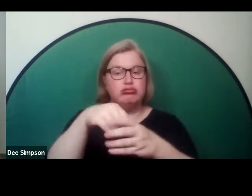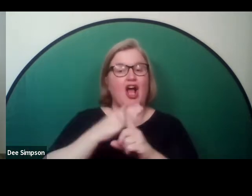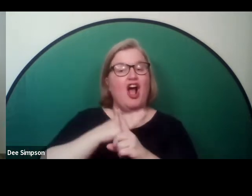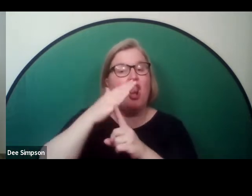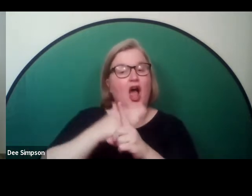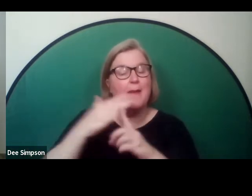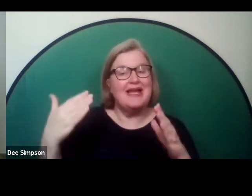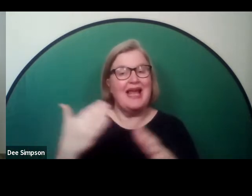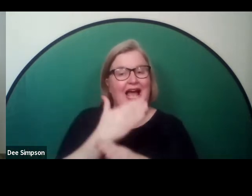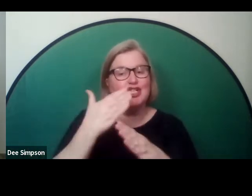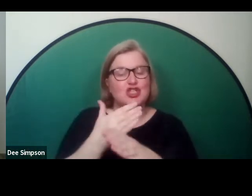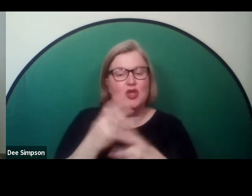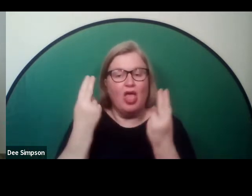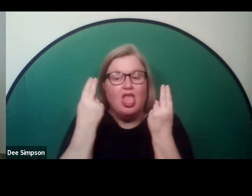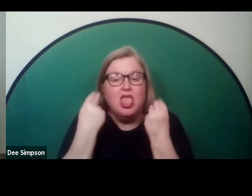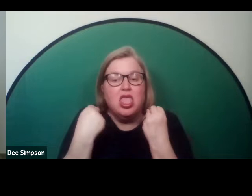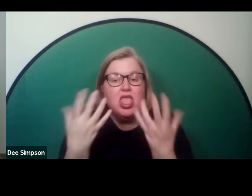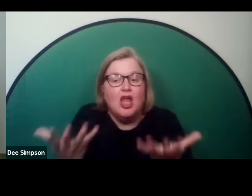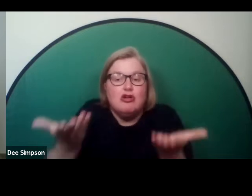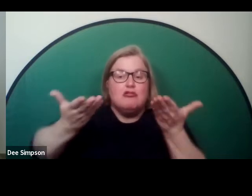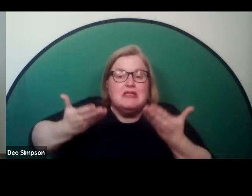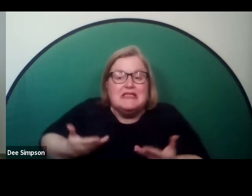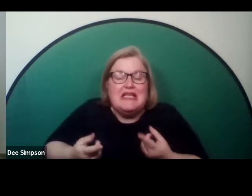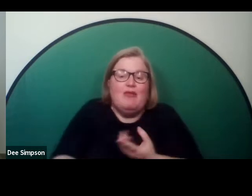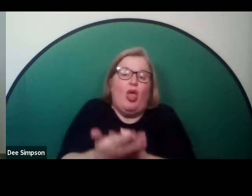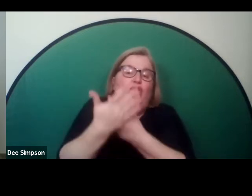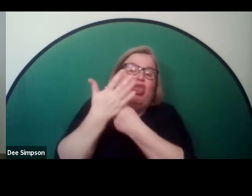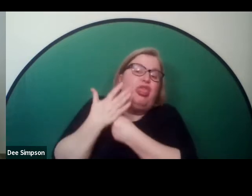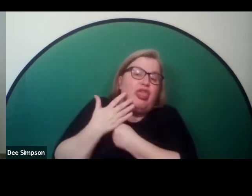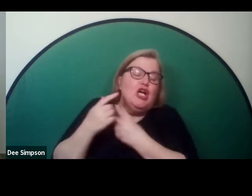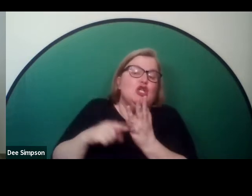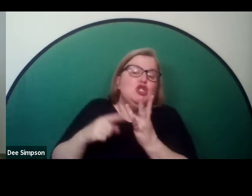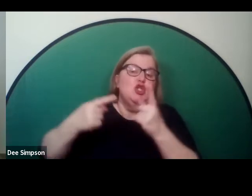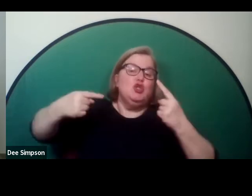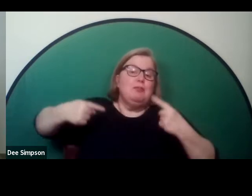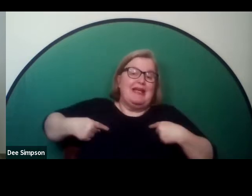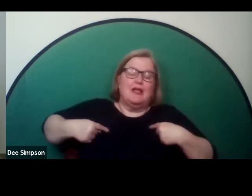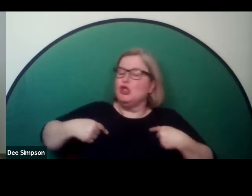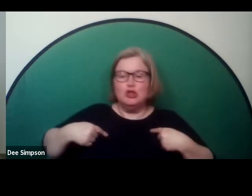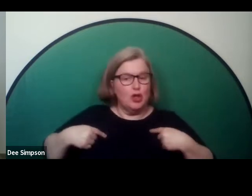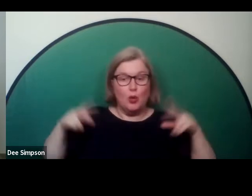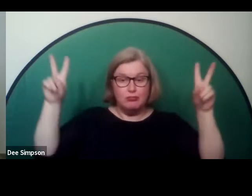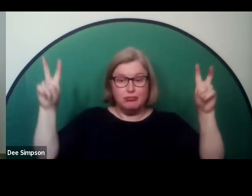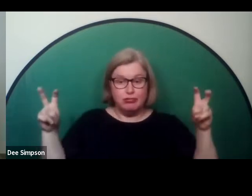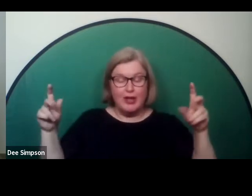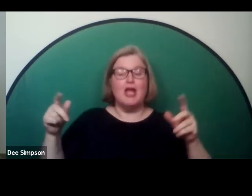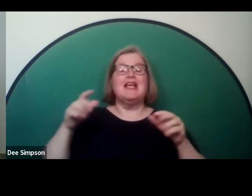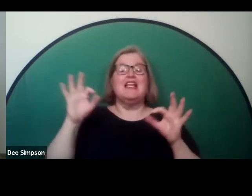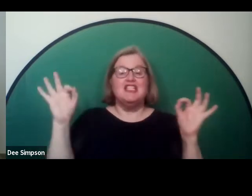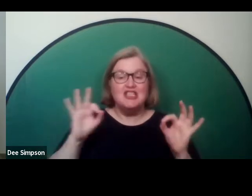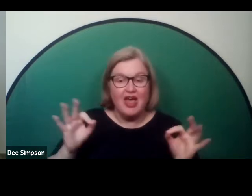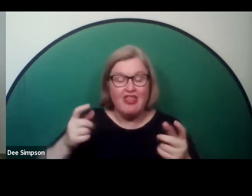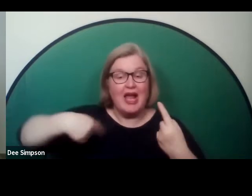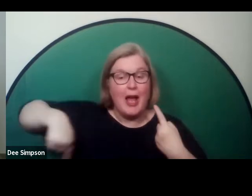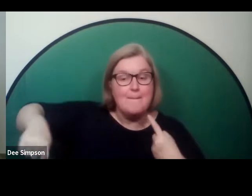action, not just passive recipients of things being done for them and to them. So it's again the mantra about nothing about us without us. So that's